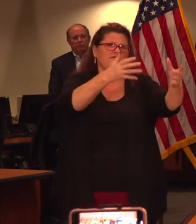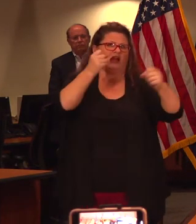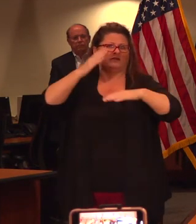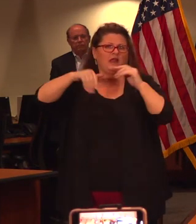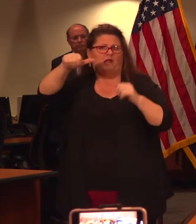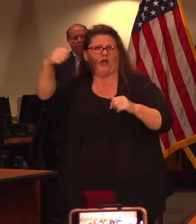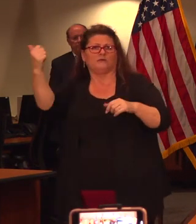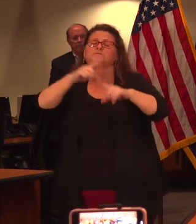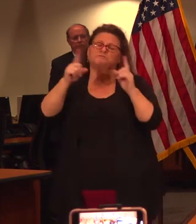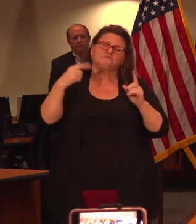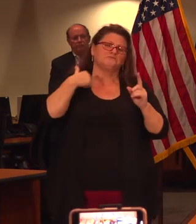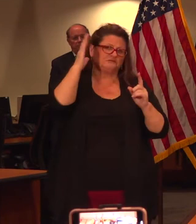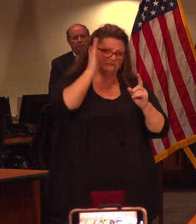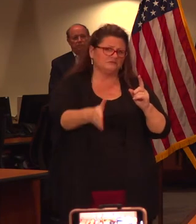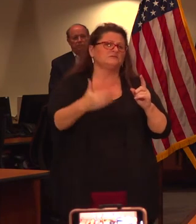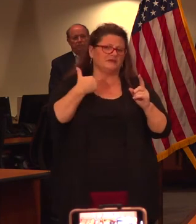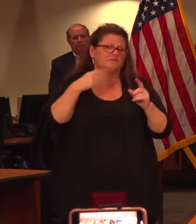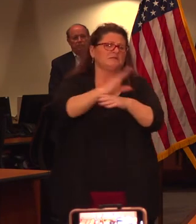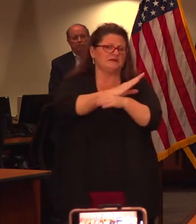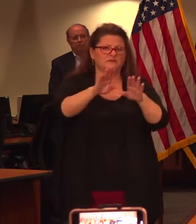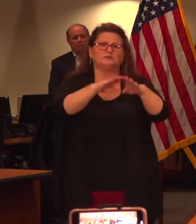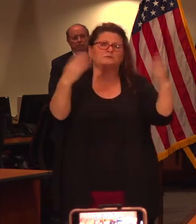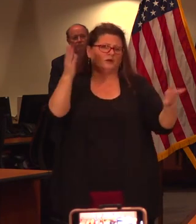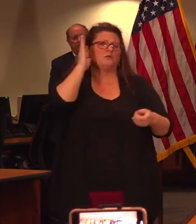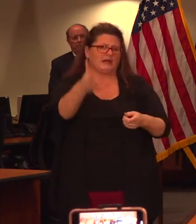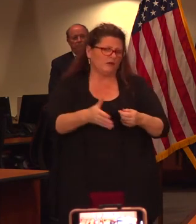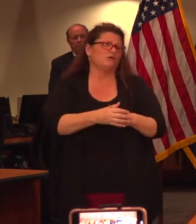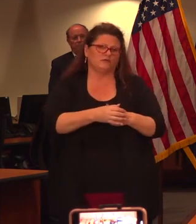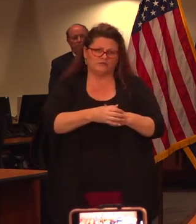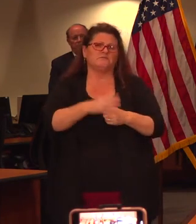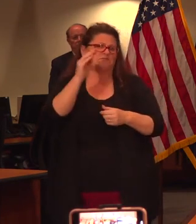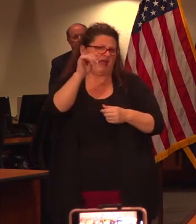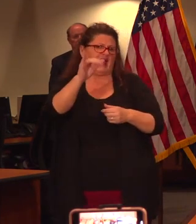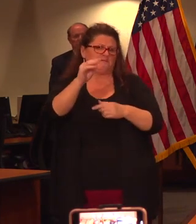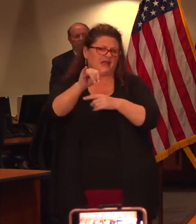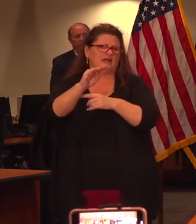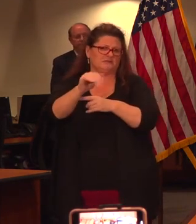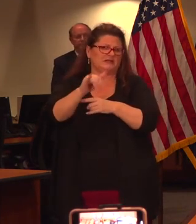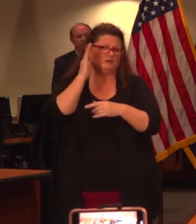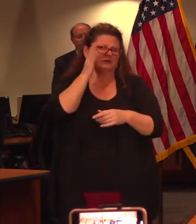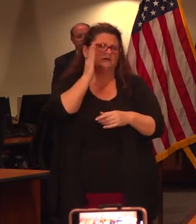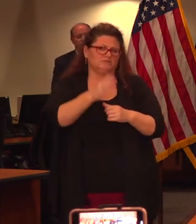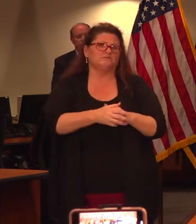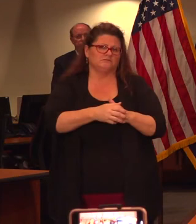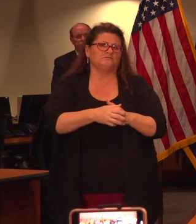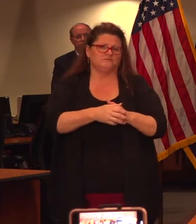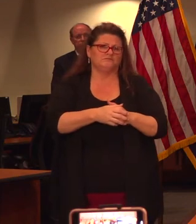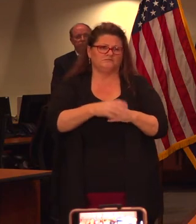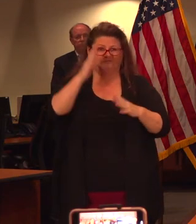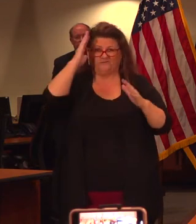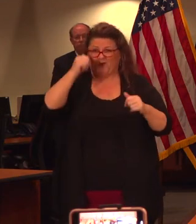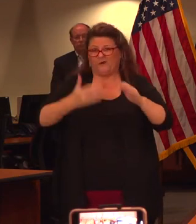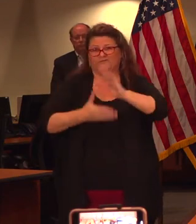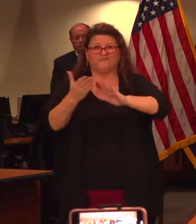we'll have businesses opening back up certainly sometime in May, And we ought to be humming again by